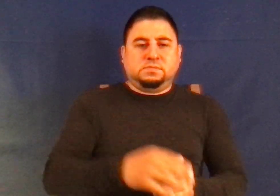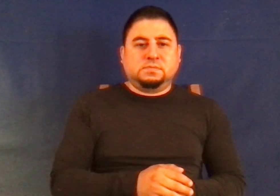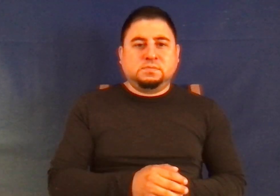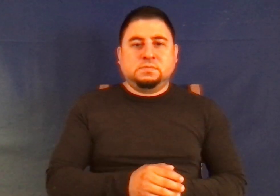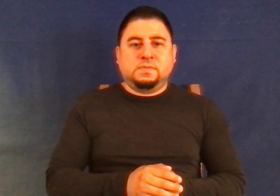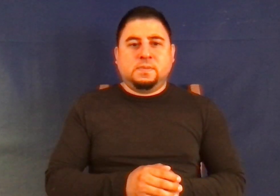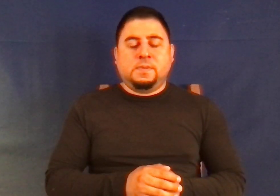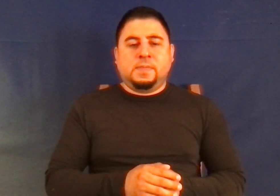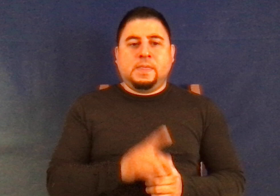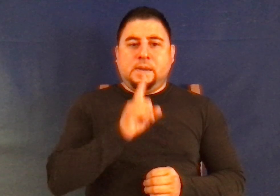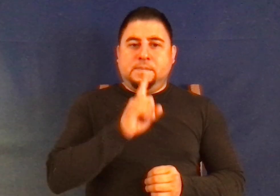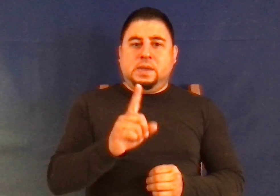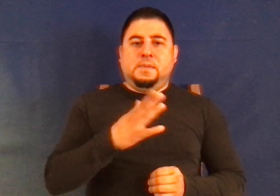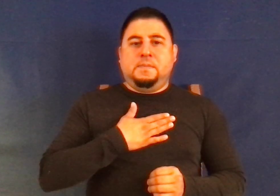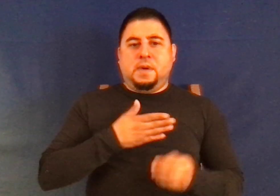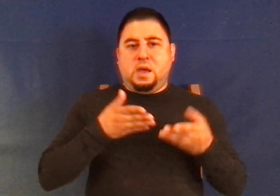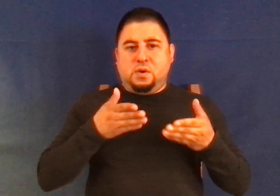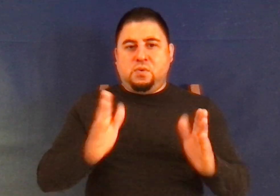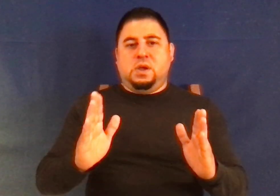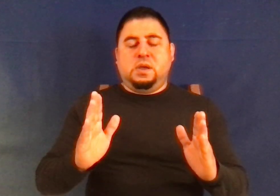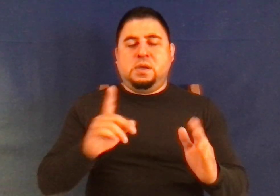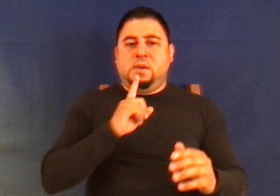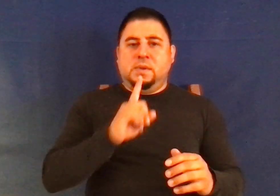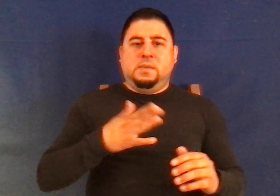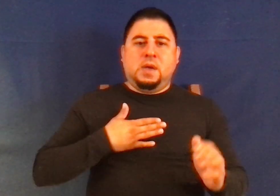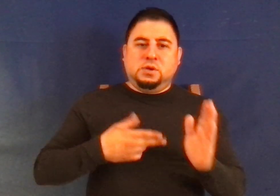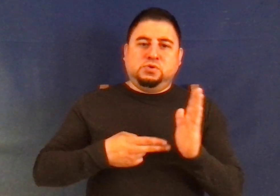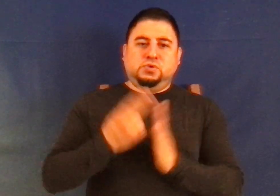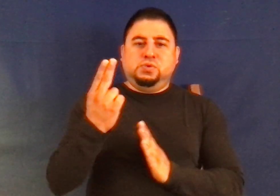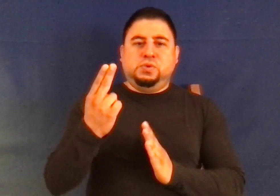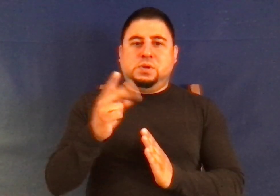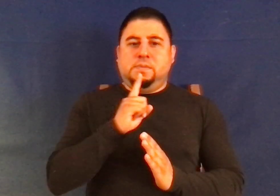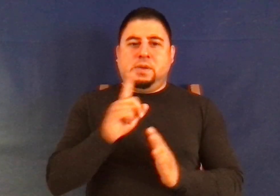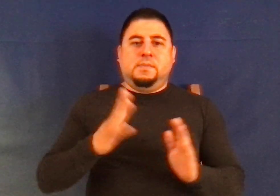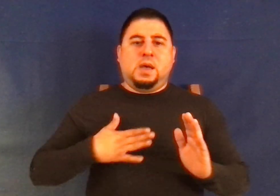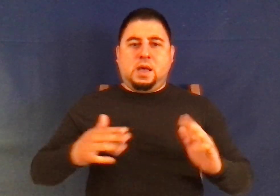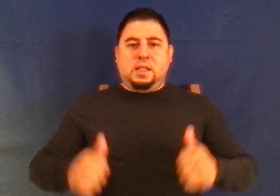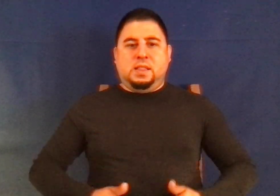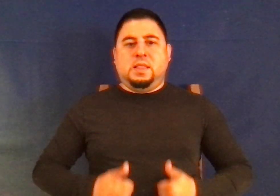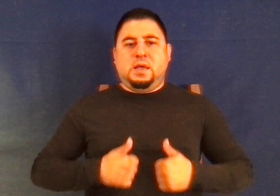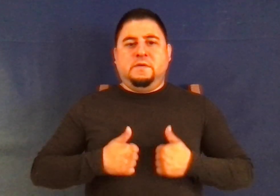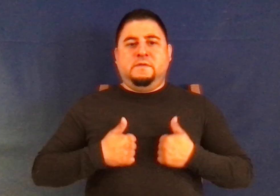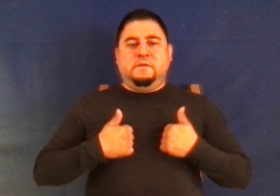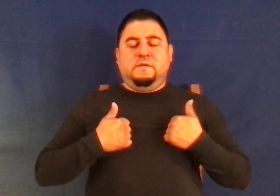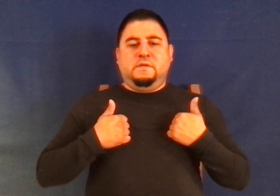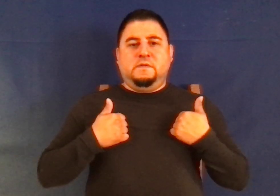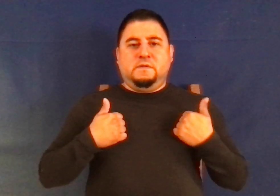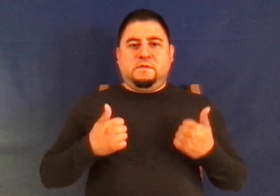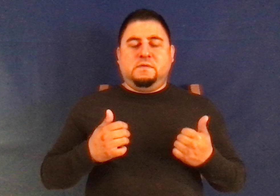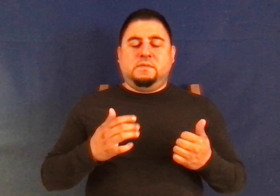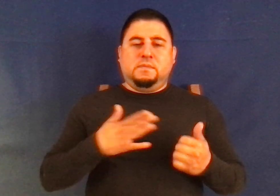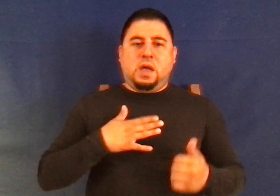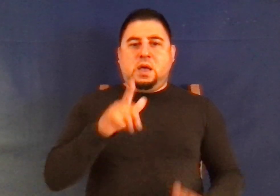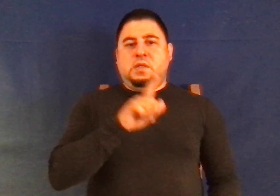Be my way, be my truth, be my life, my Lord, and lead.